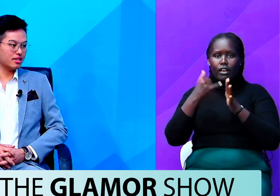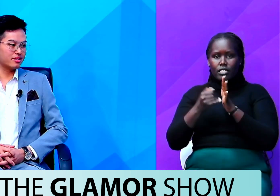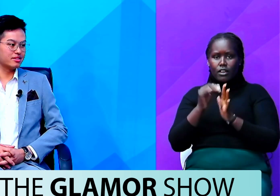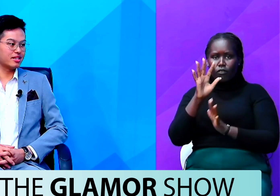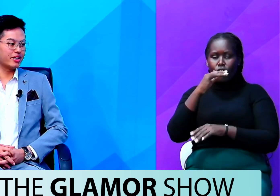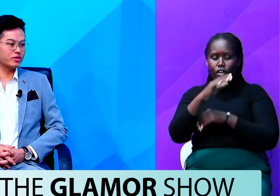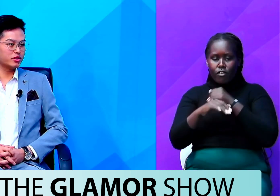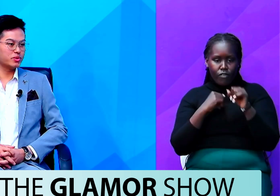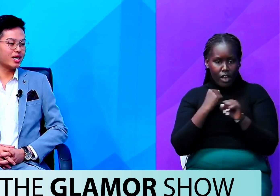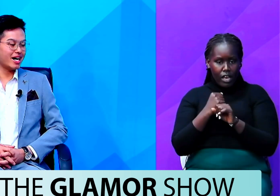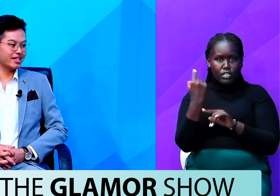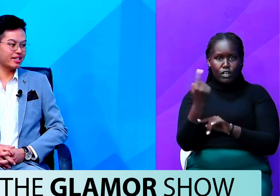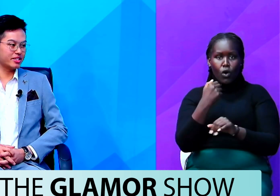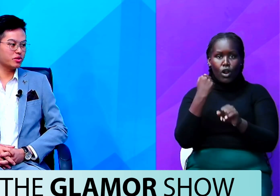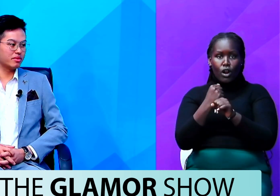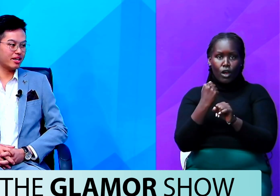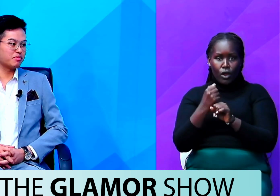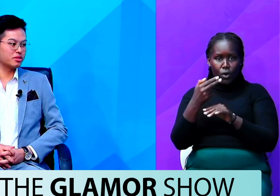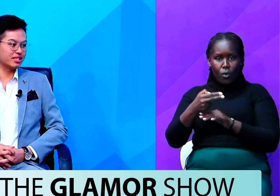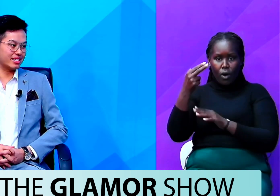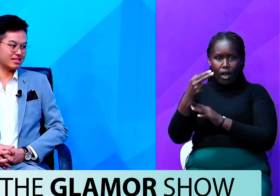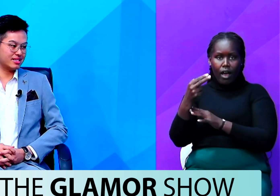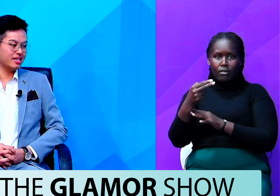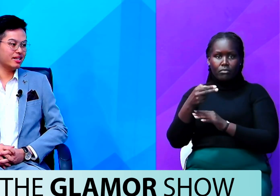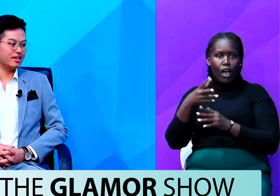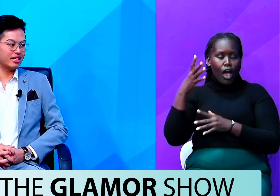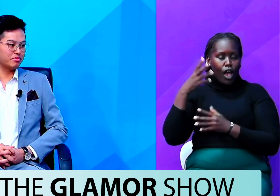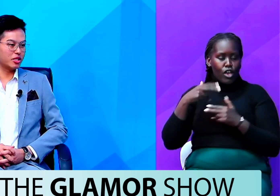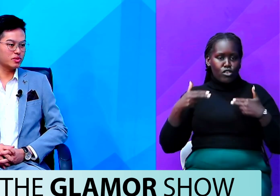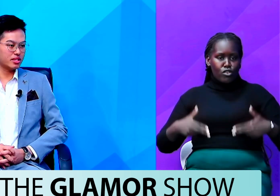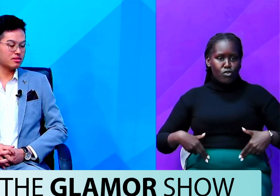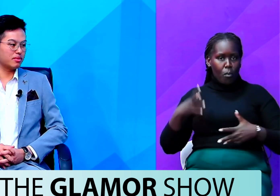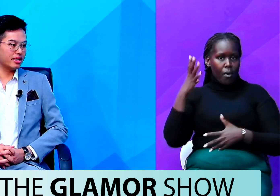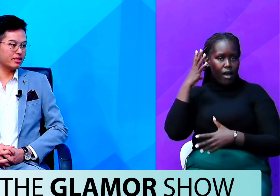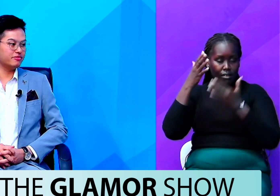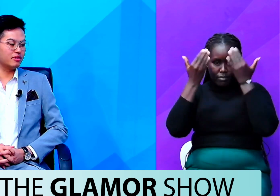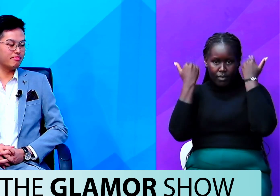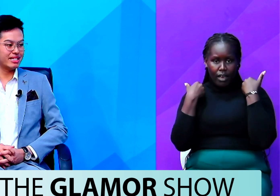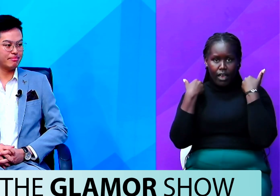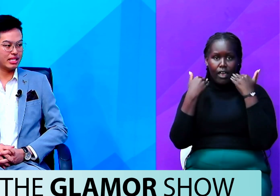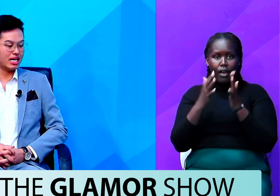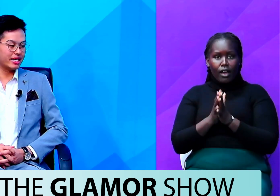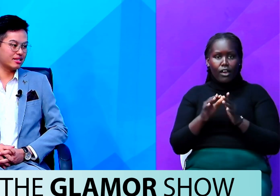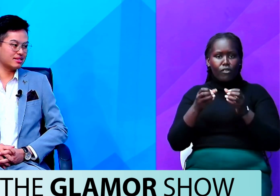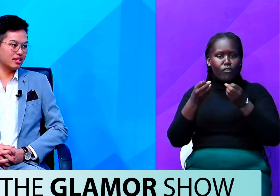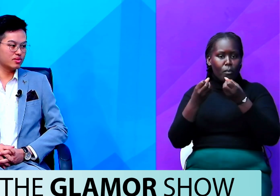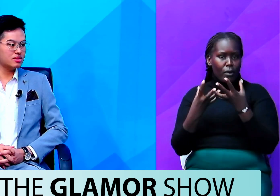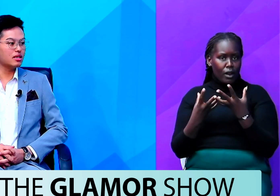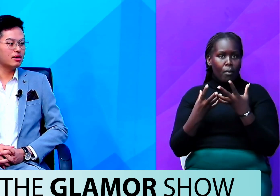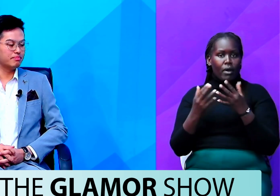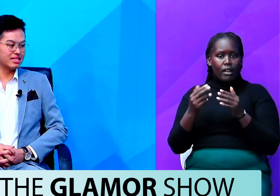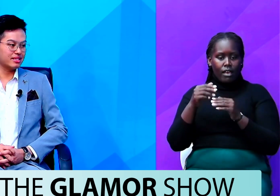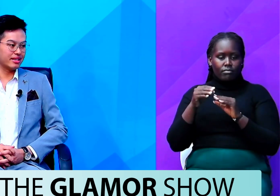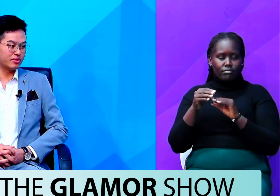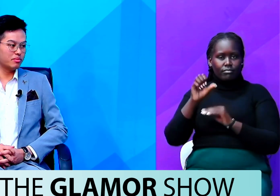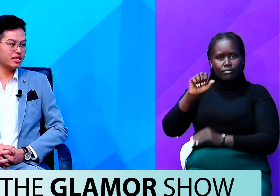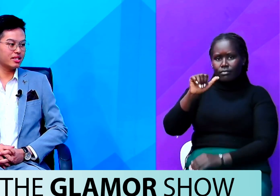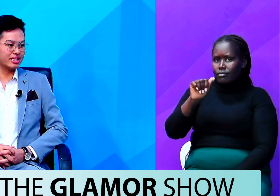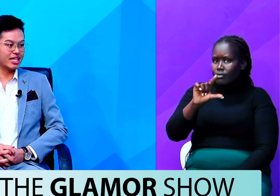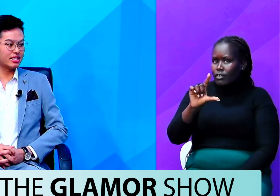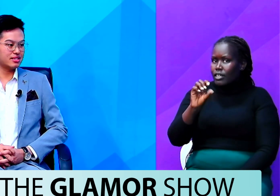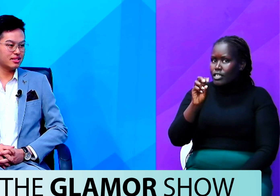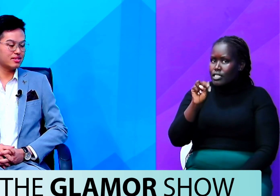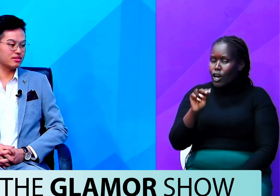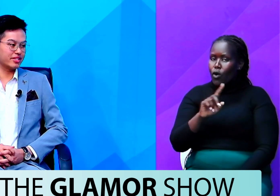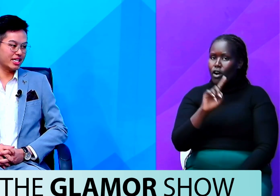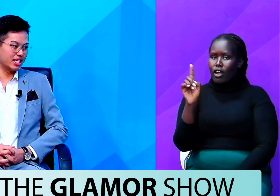5 years and I only do high-end human hair products, and I'm the wholesale supplier for many high-end salons based in Nairobi and